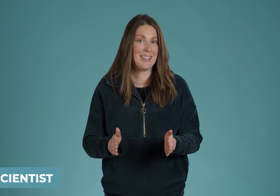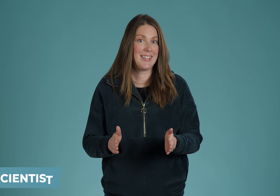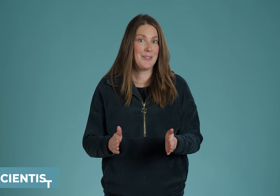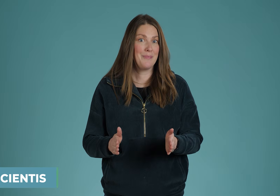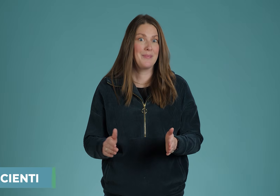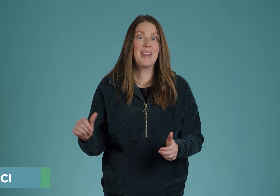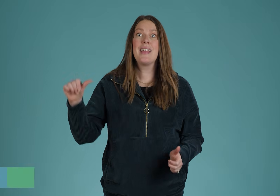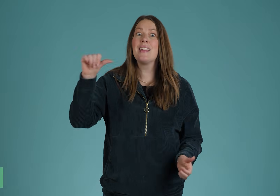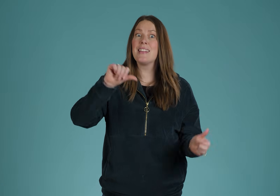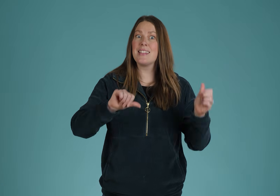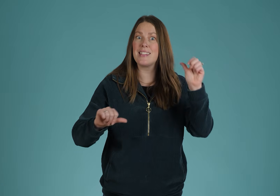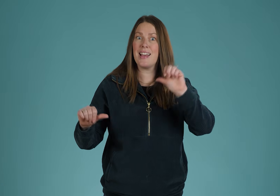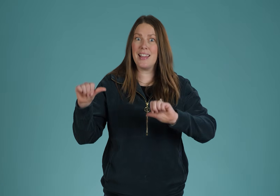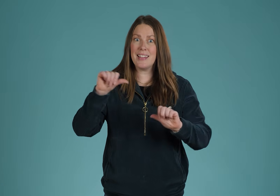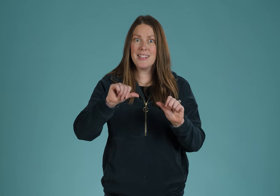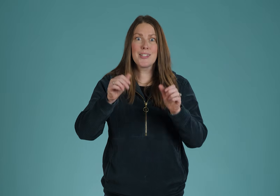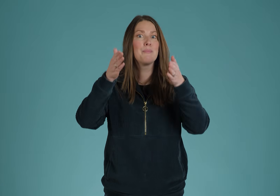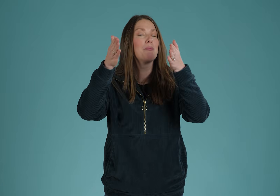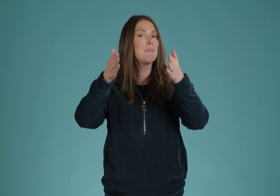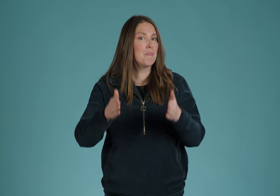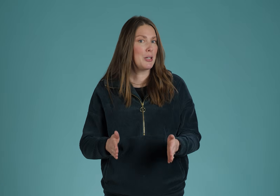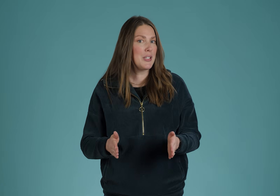scientist. Science, person.